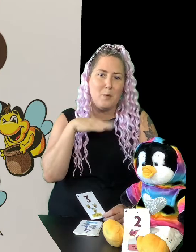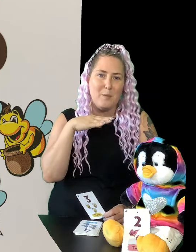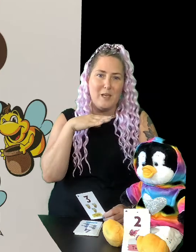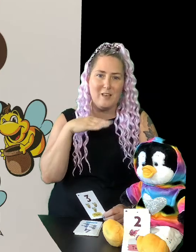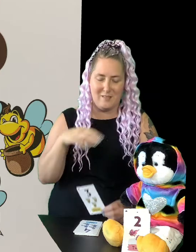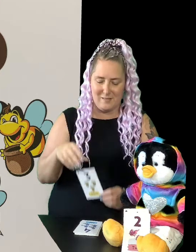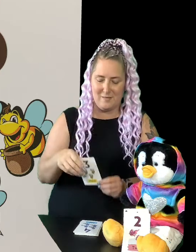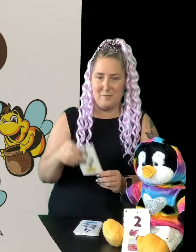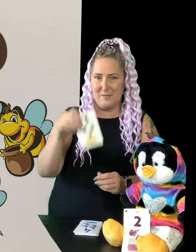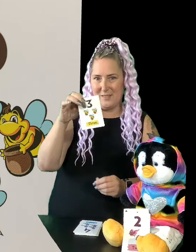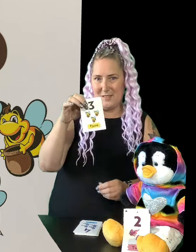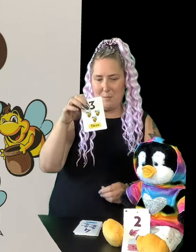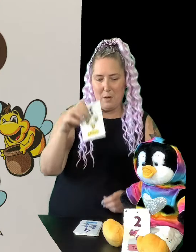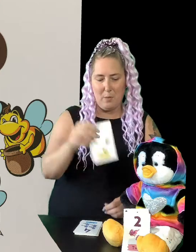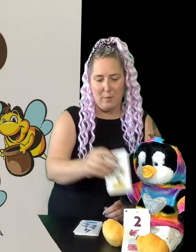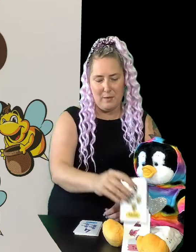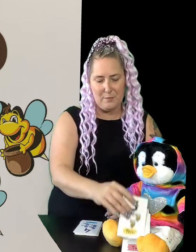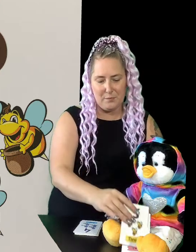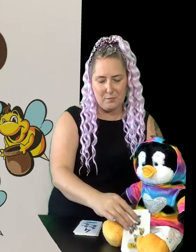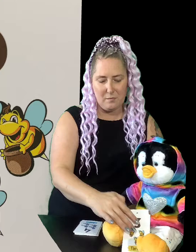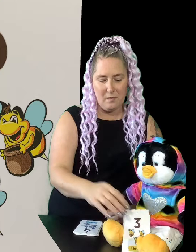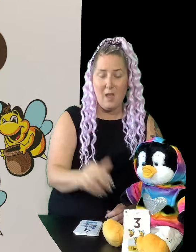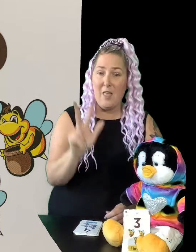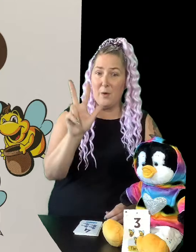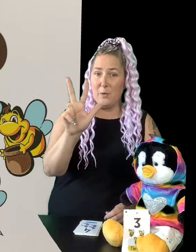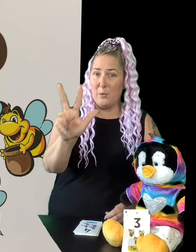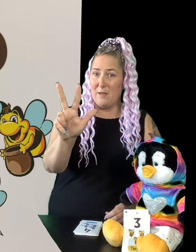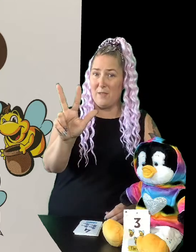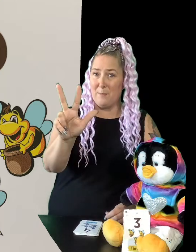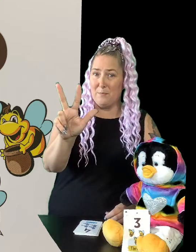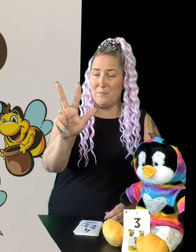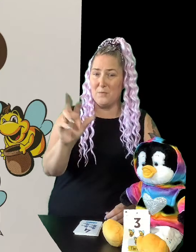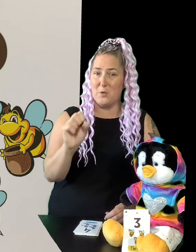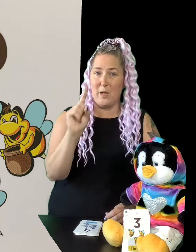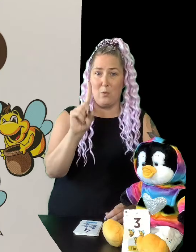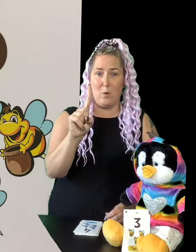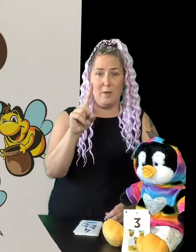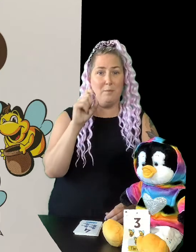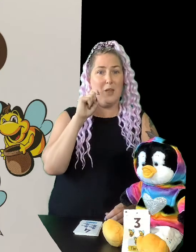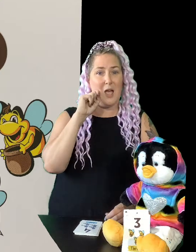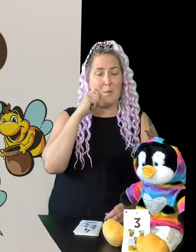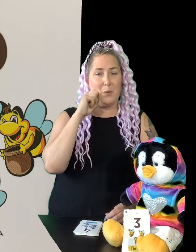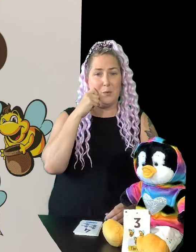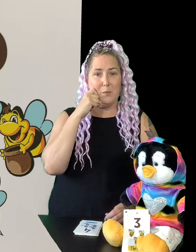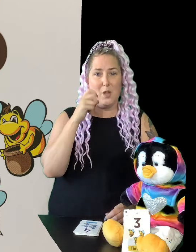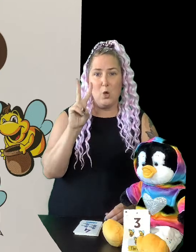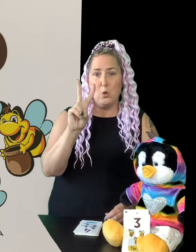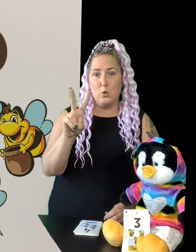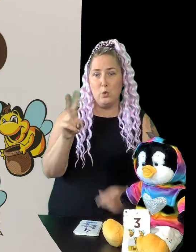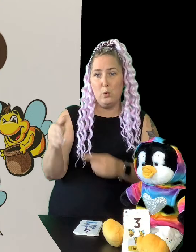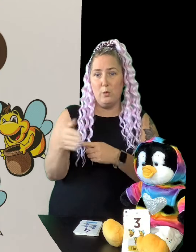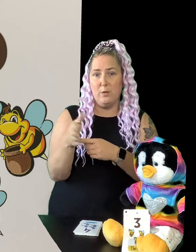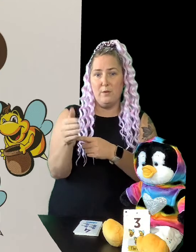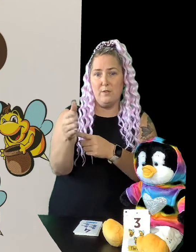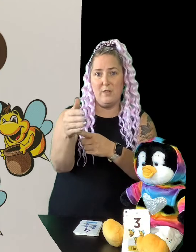bumblebee, bumblebee. And there were 3 of them. So we had 1 apple, 2